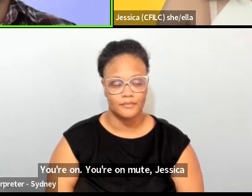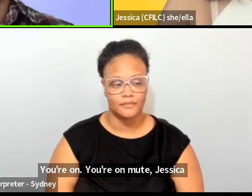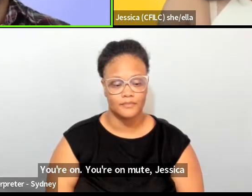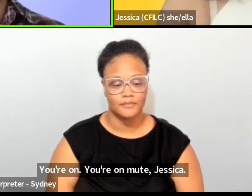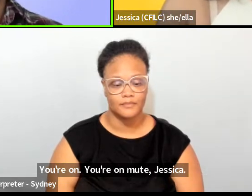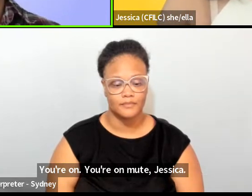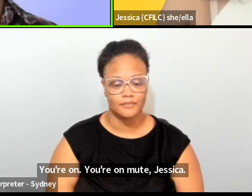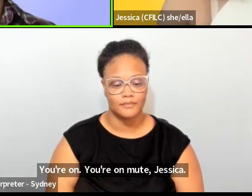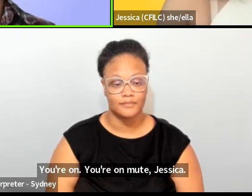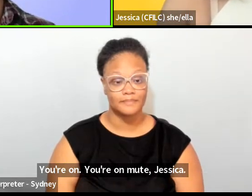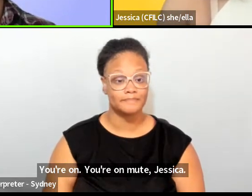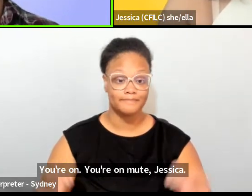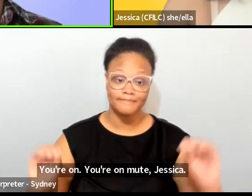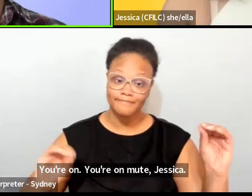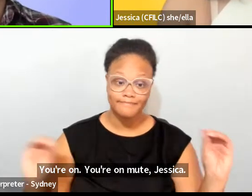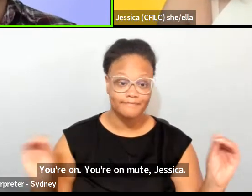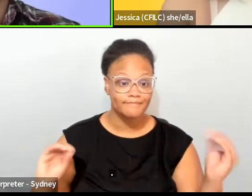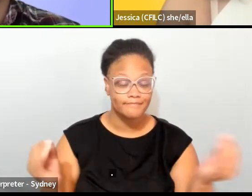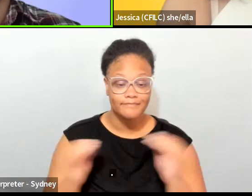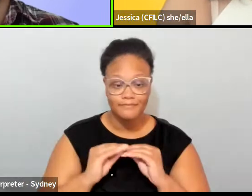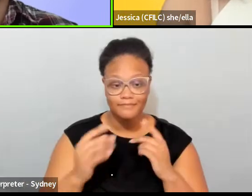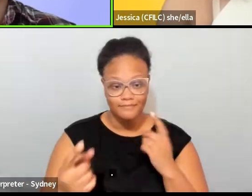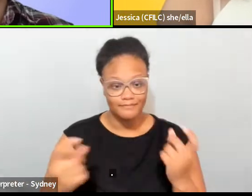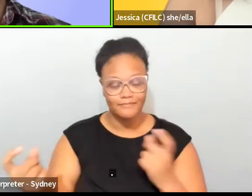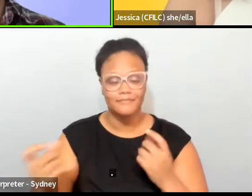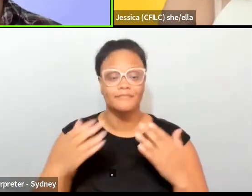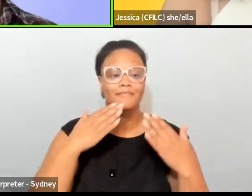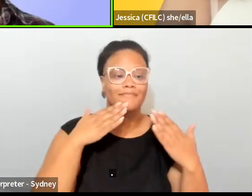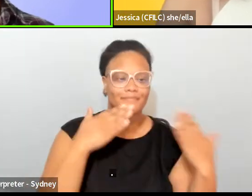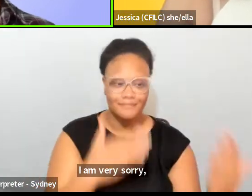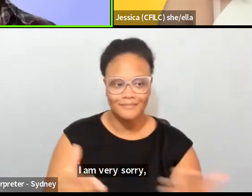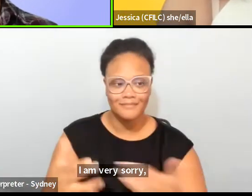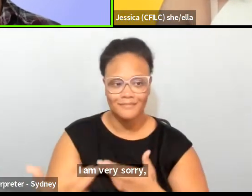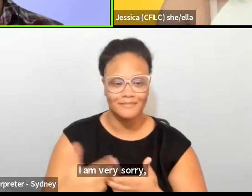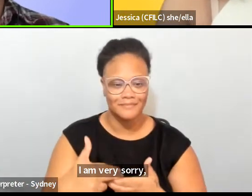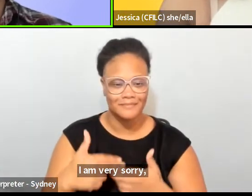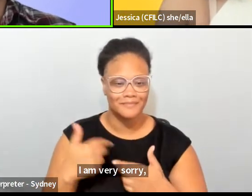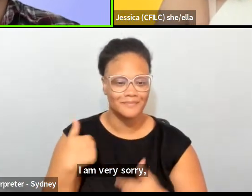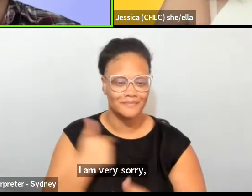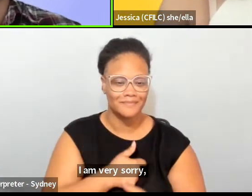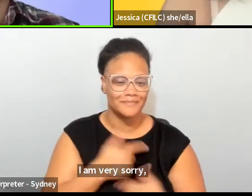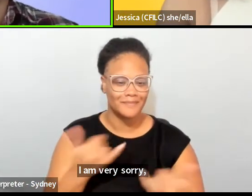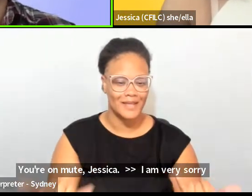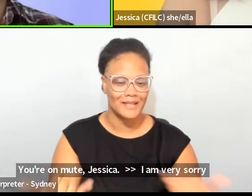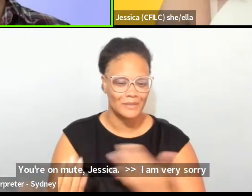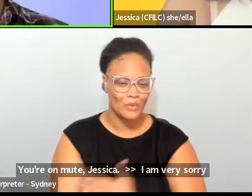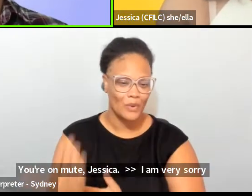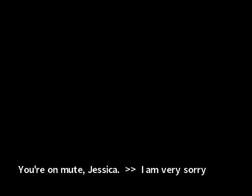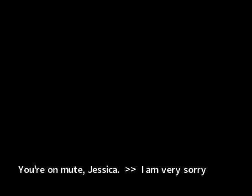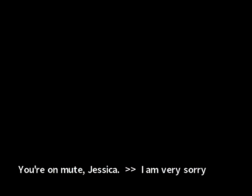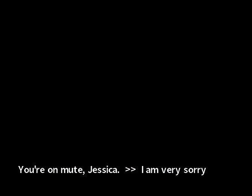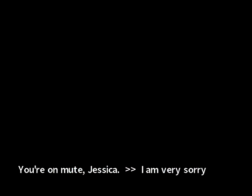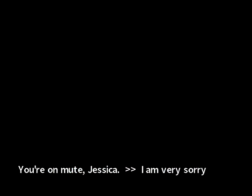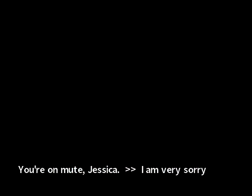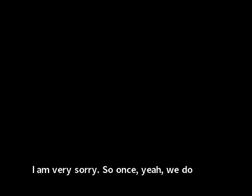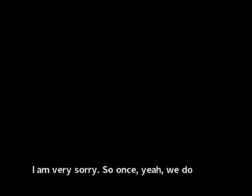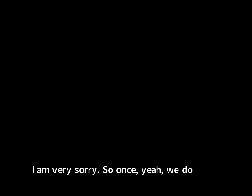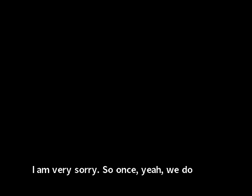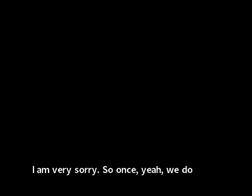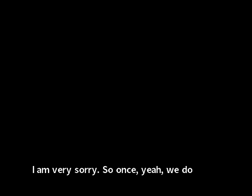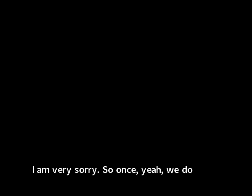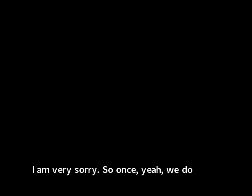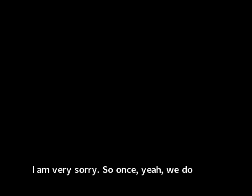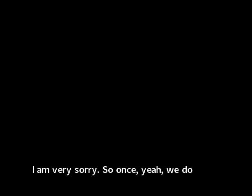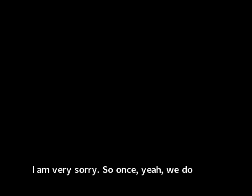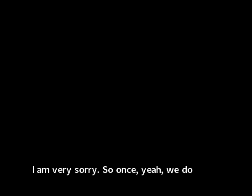Alrighty, well, we don't have any more questions. Thank you all for joining us this morning. We will be dropping our emails in the chat. So if you have any